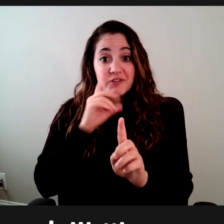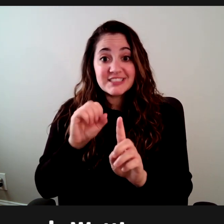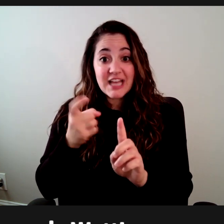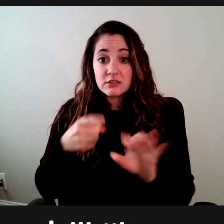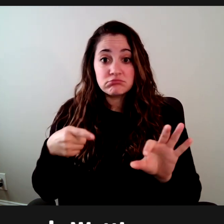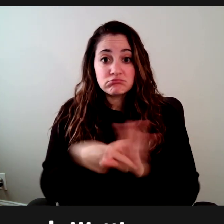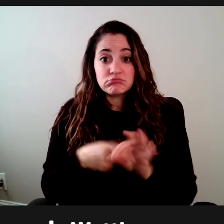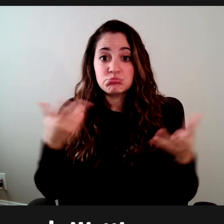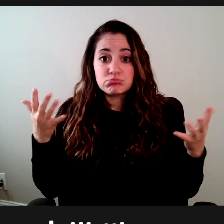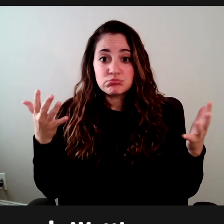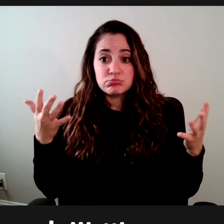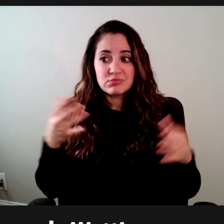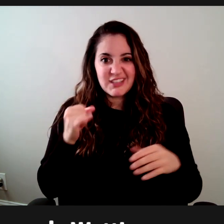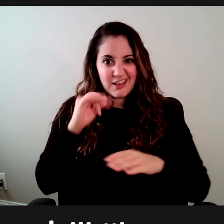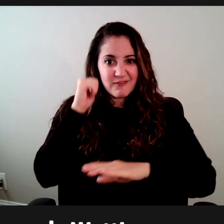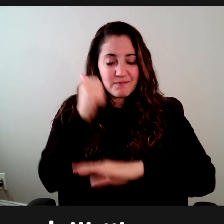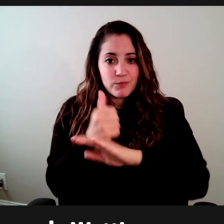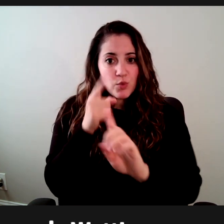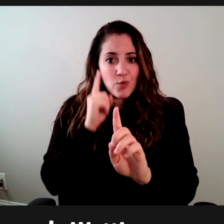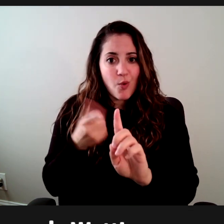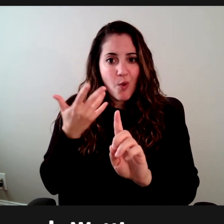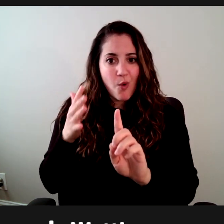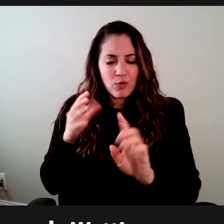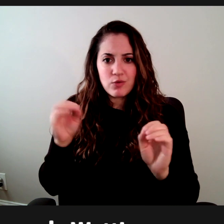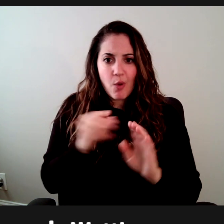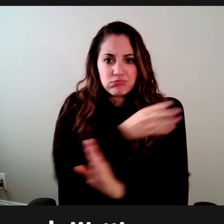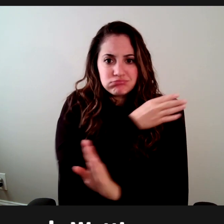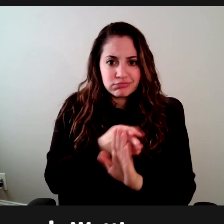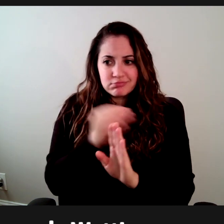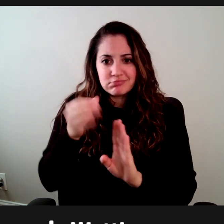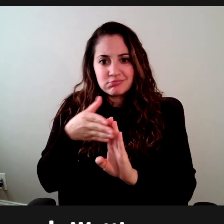that's what you want, and the bar is that high,